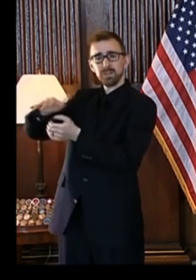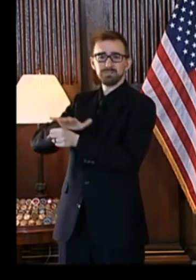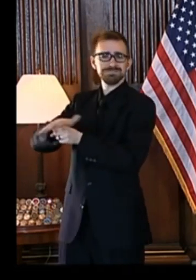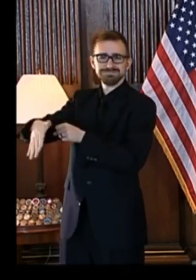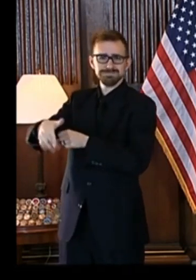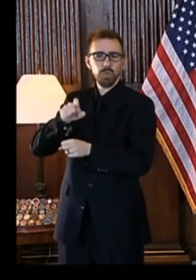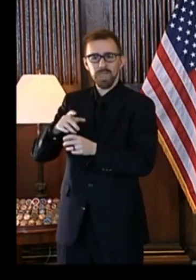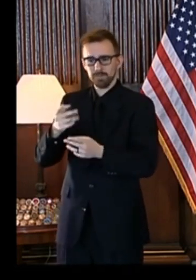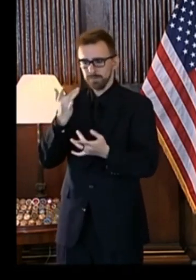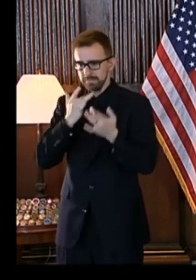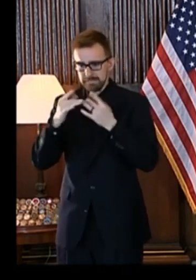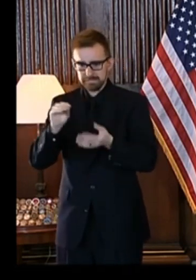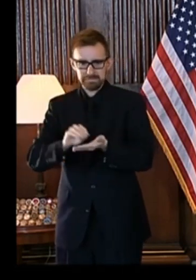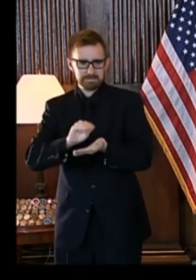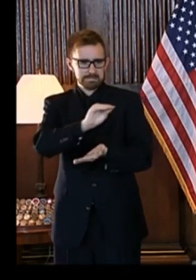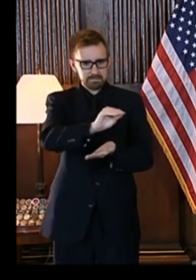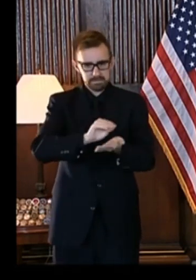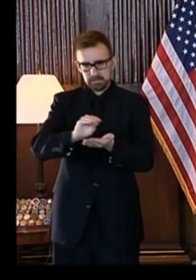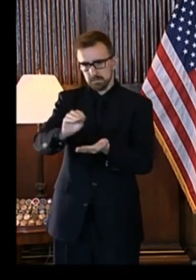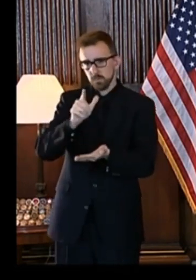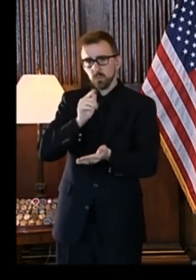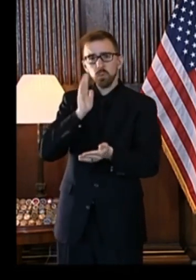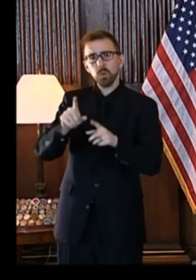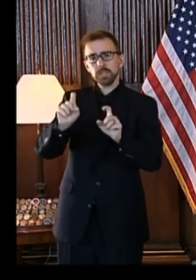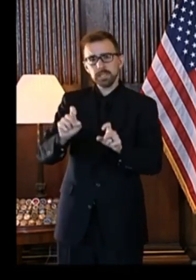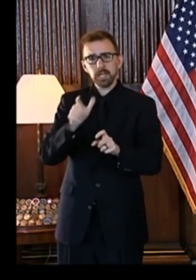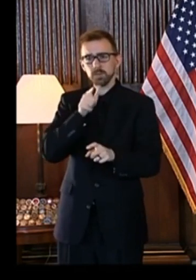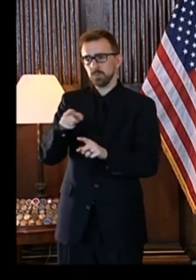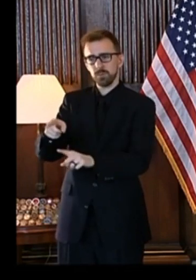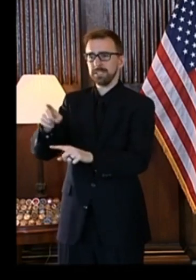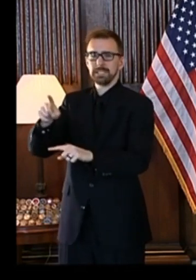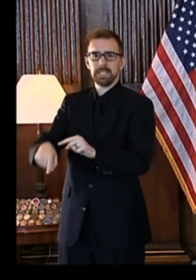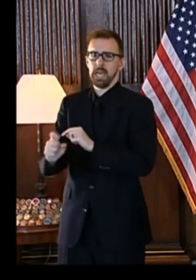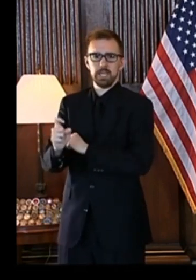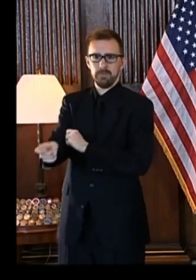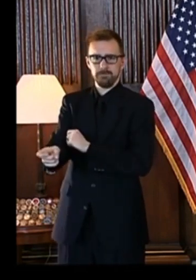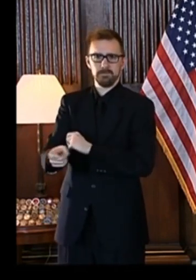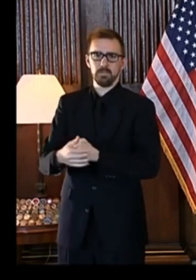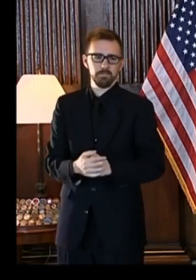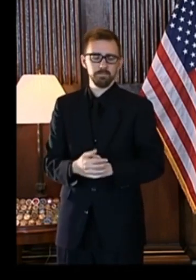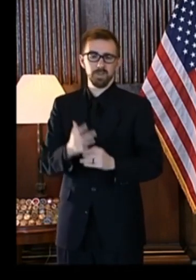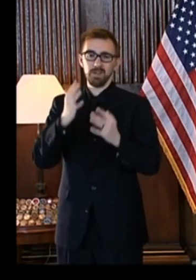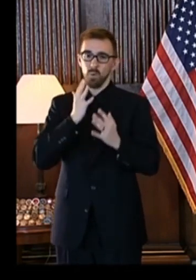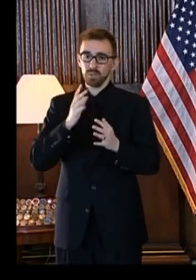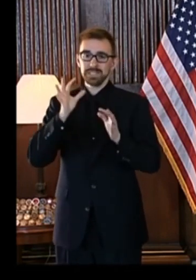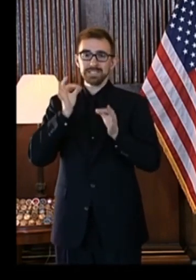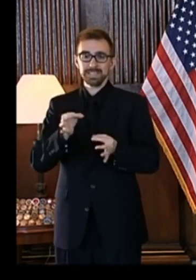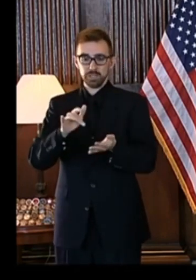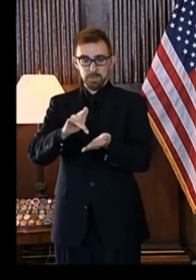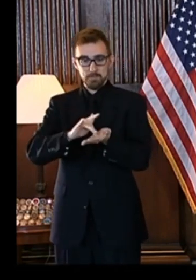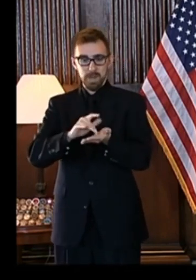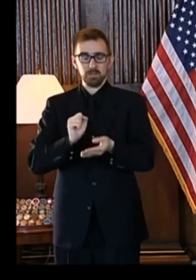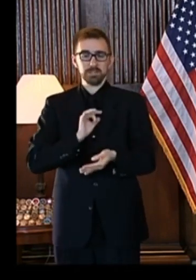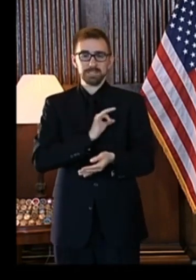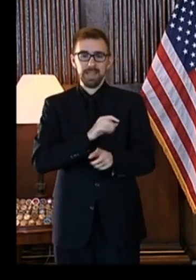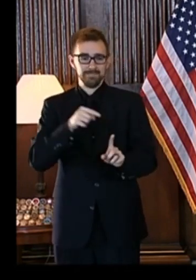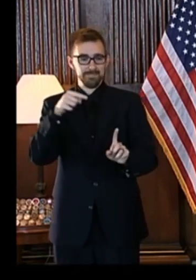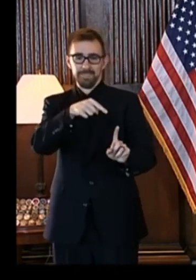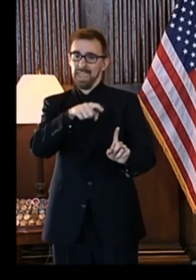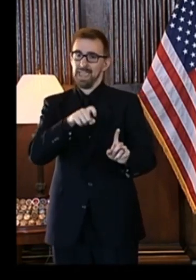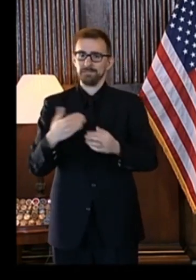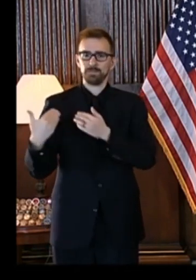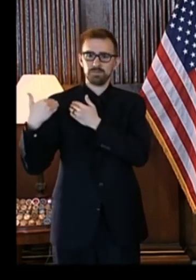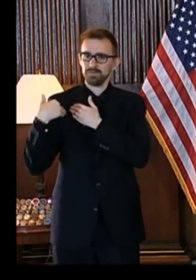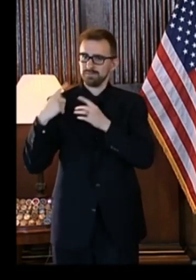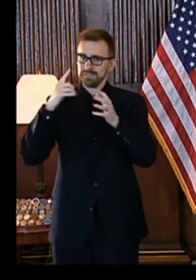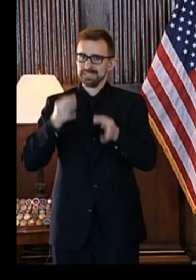we have to prioritize who we're going to test and who we're not. Unfortunately, we have to make decisions that the medical personnel has to make